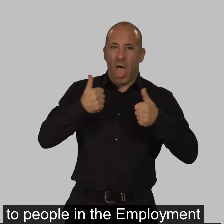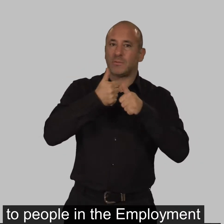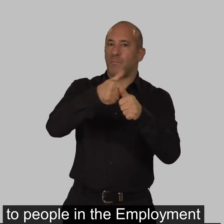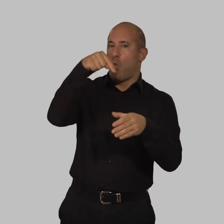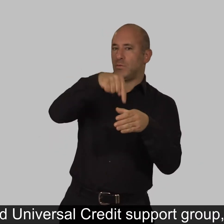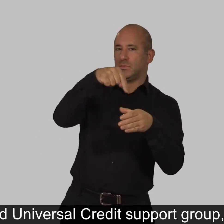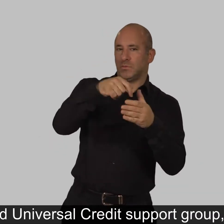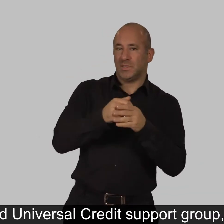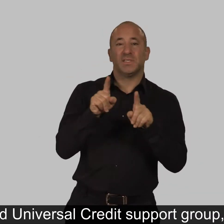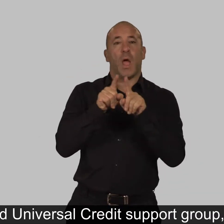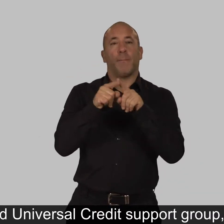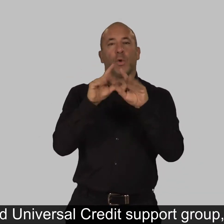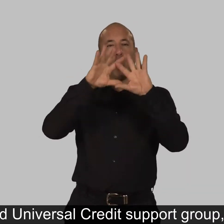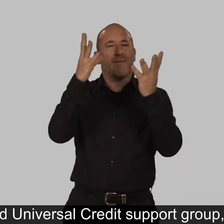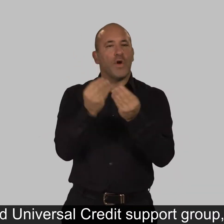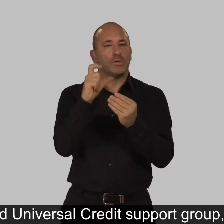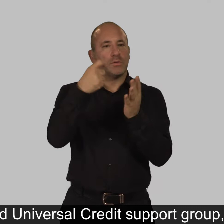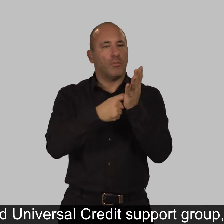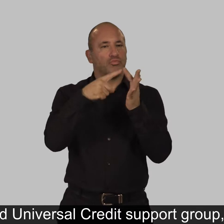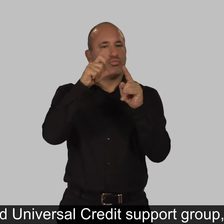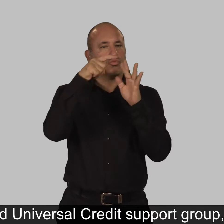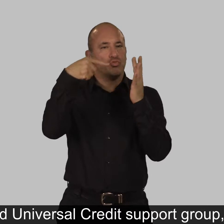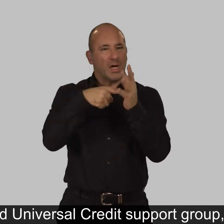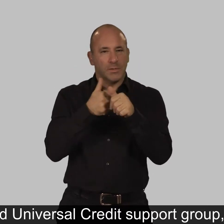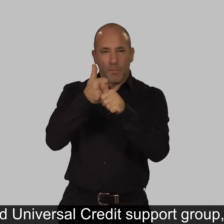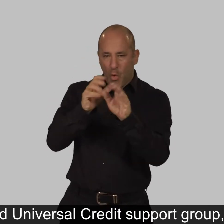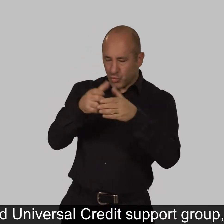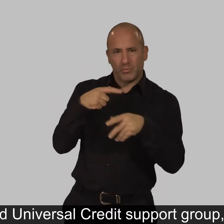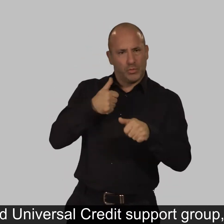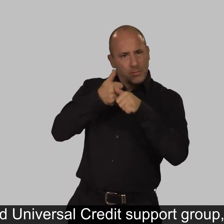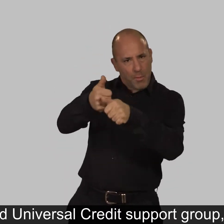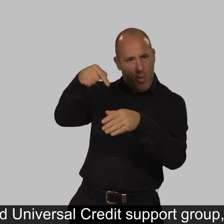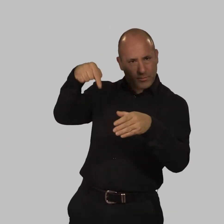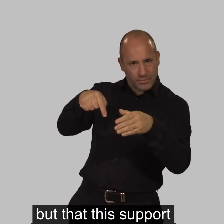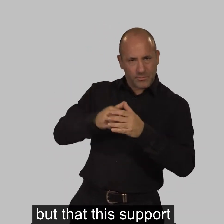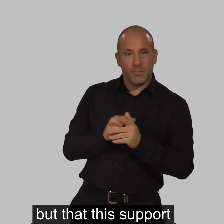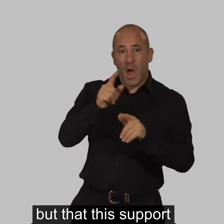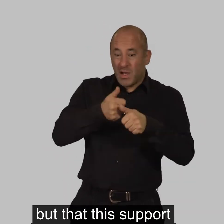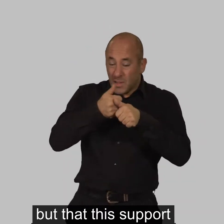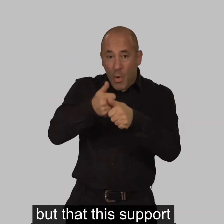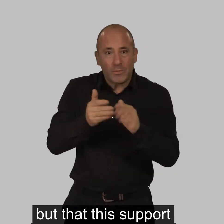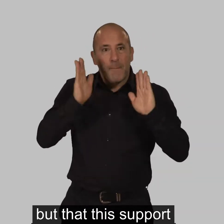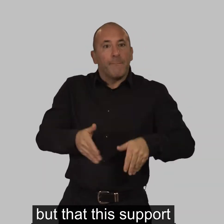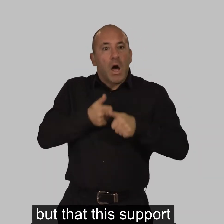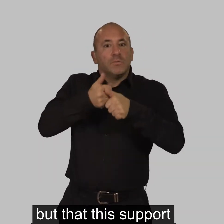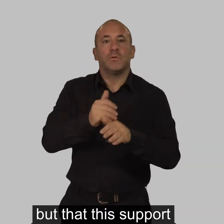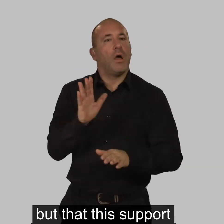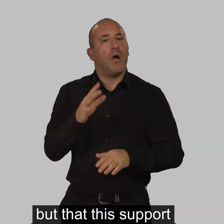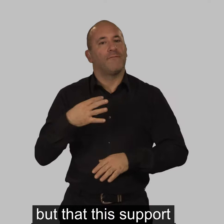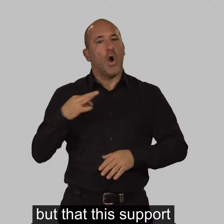Allowance Support Group and Universal Credit Support Group, but that this support should be